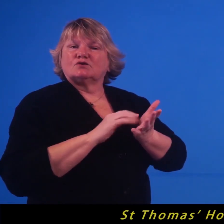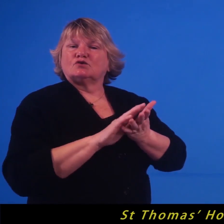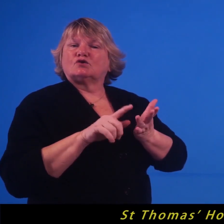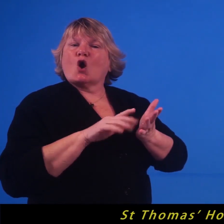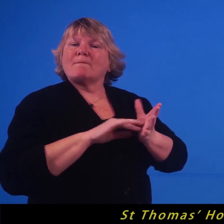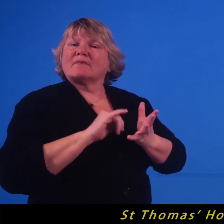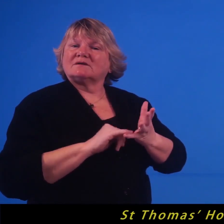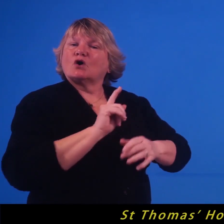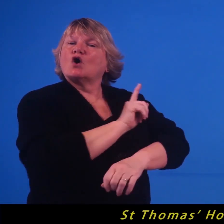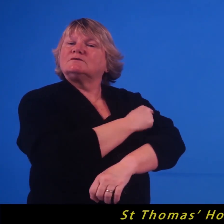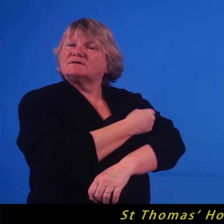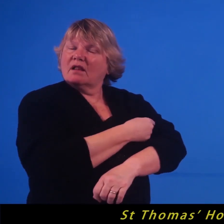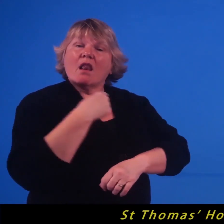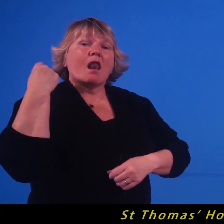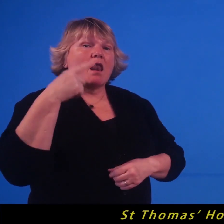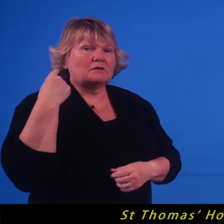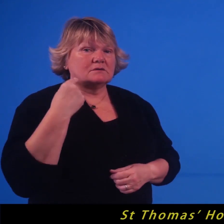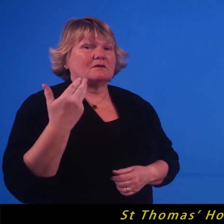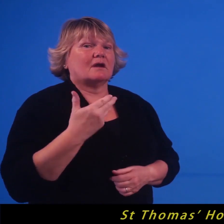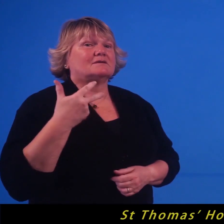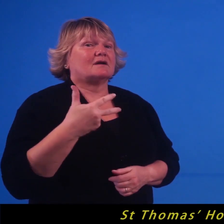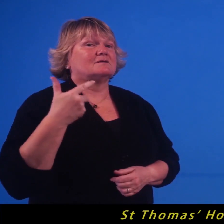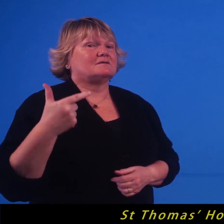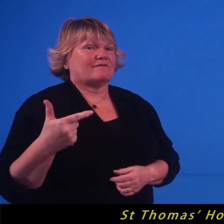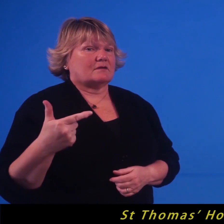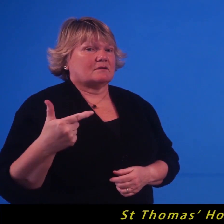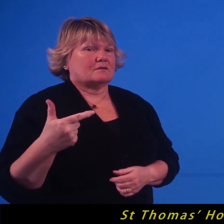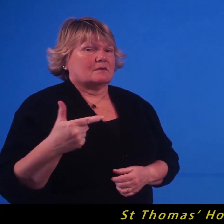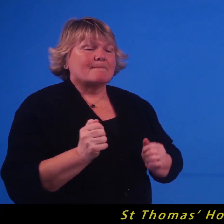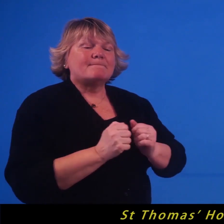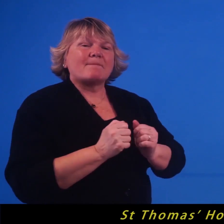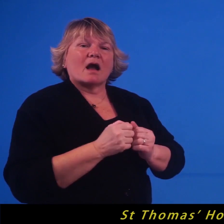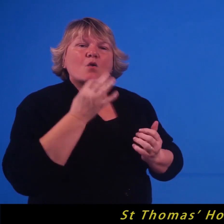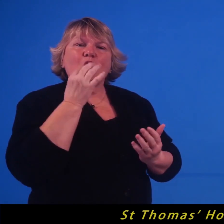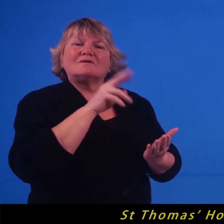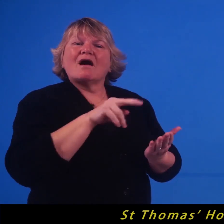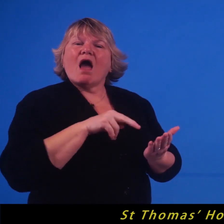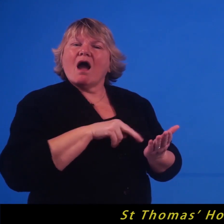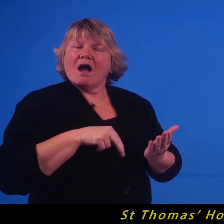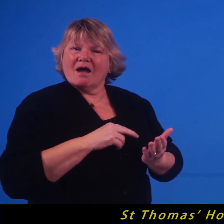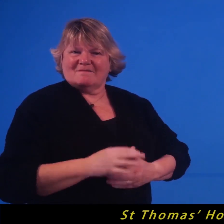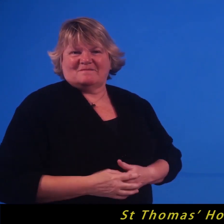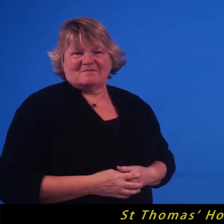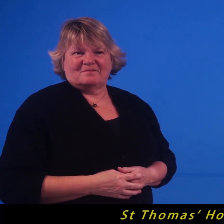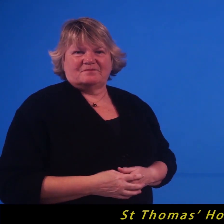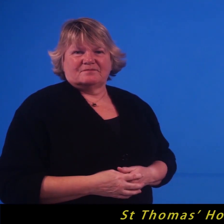St Thomas's Hospital, London, 1987. Watercolour on paper.